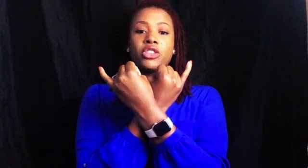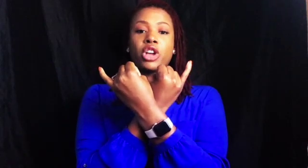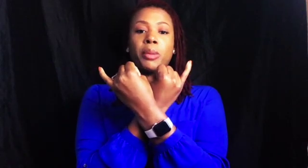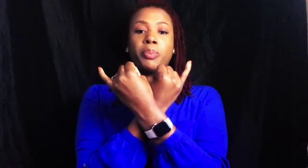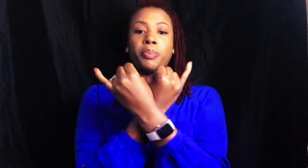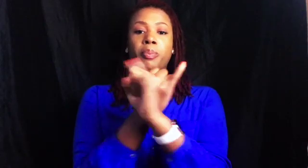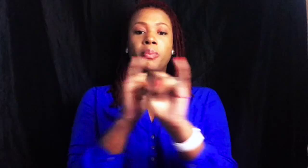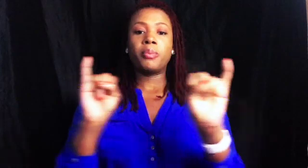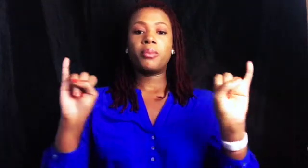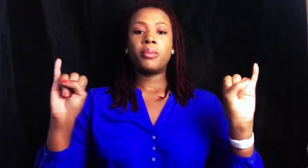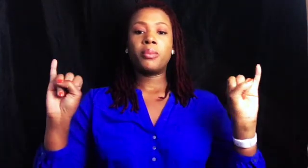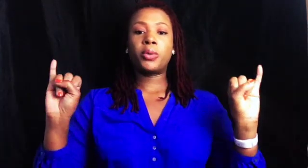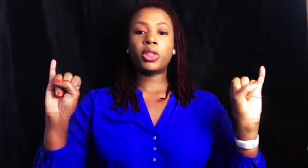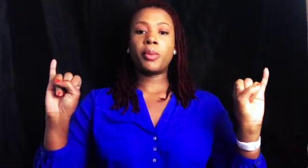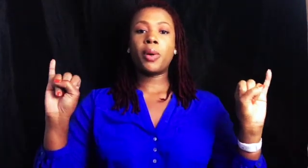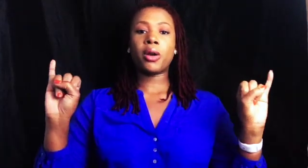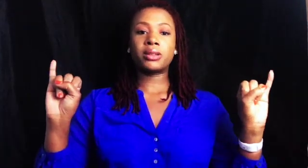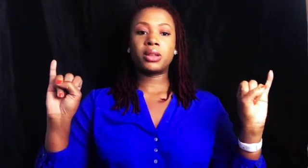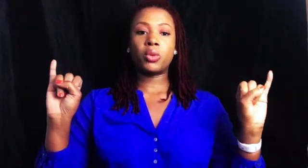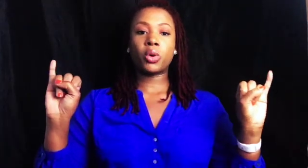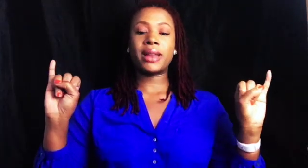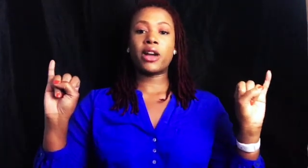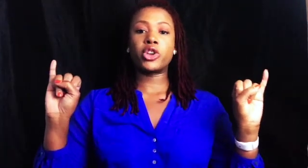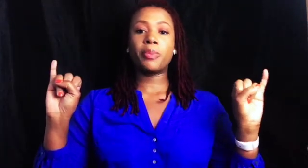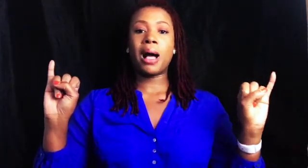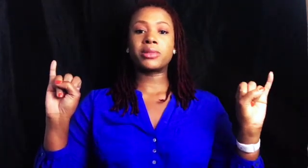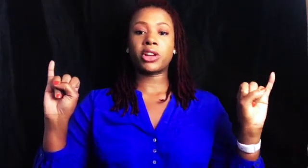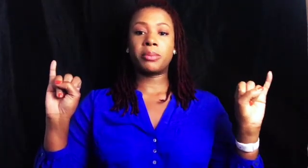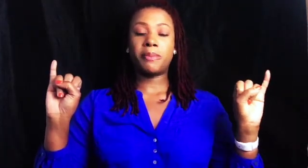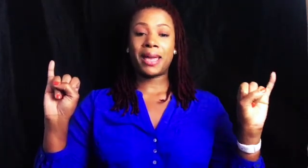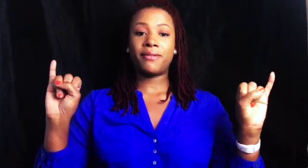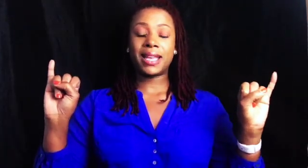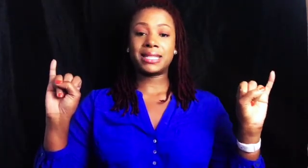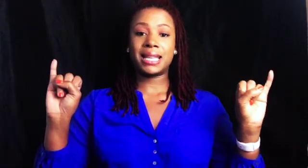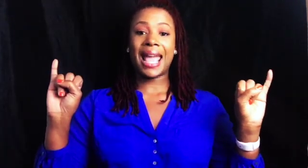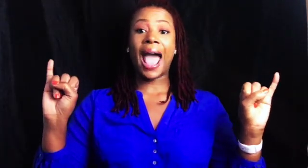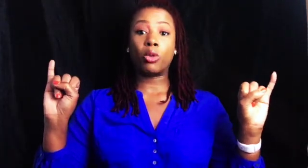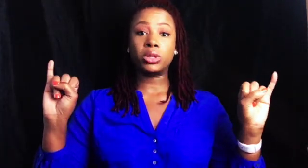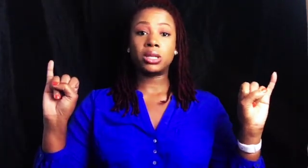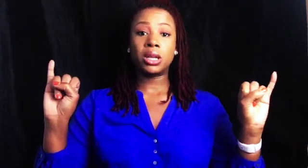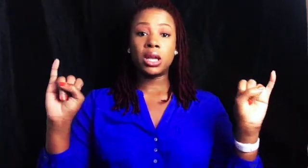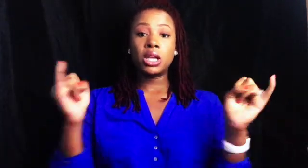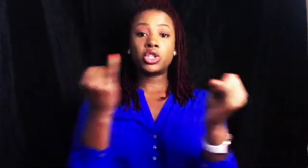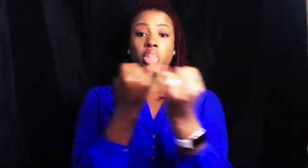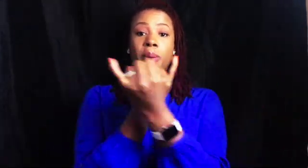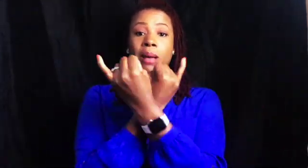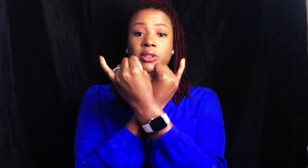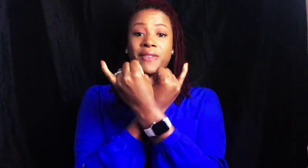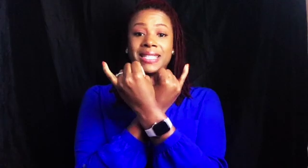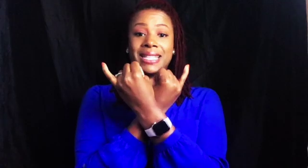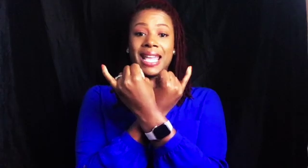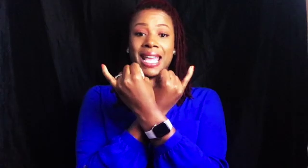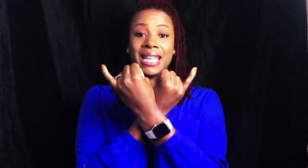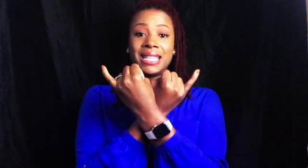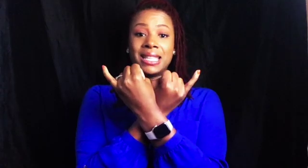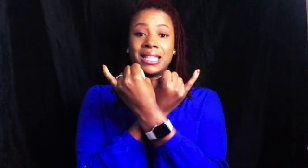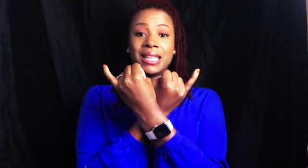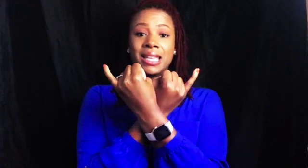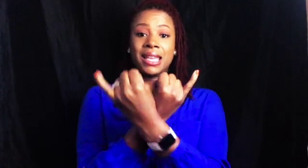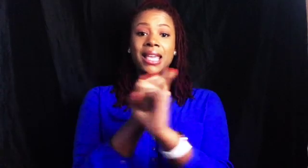to pull them apart where now your palms are going to be facing out. So your palms are facing in and